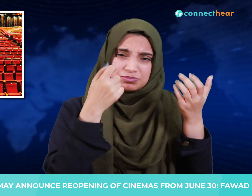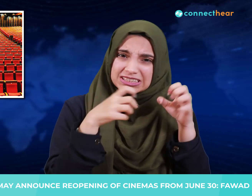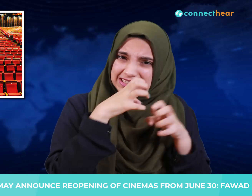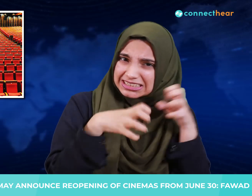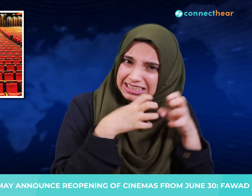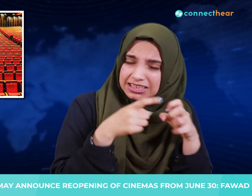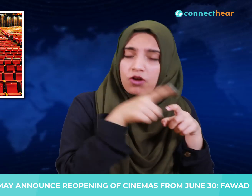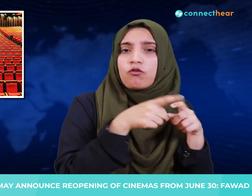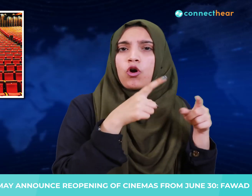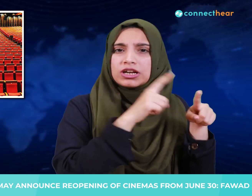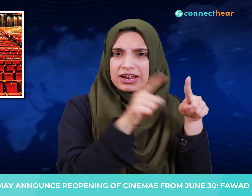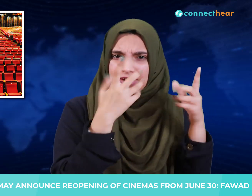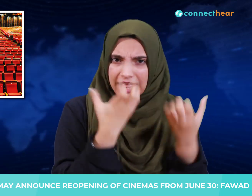in the ratings.